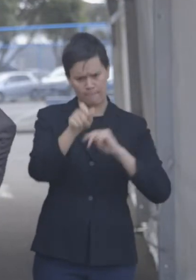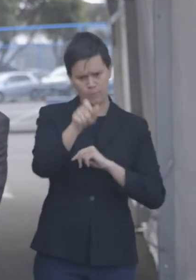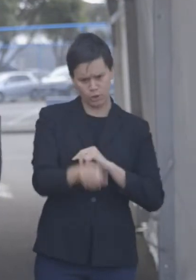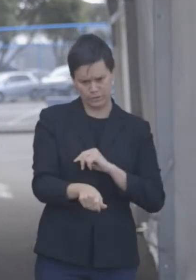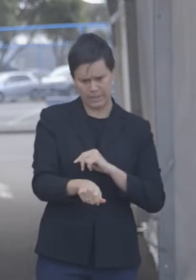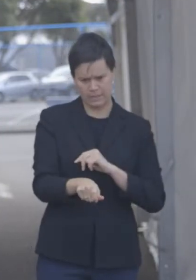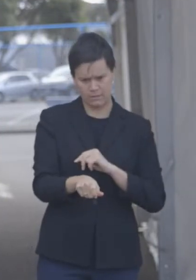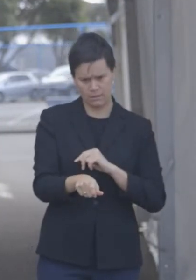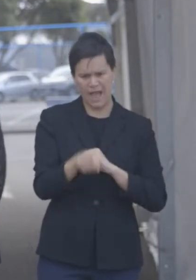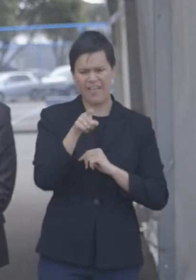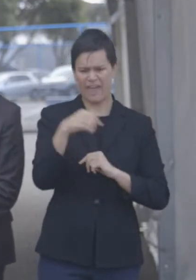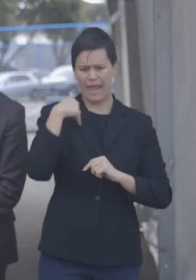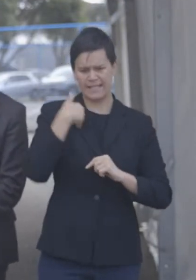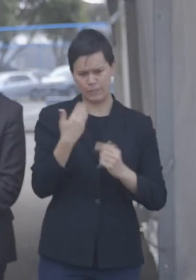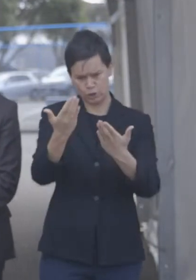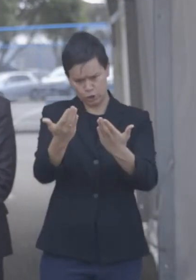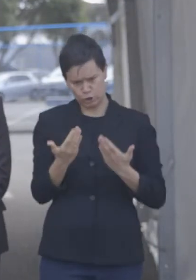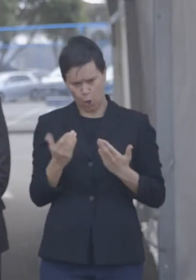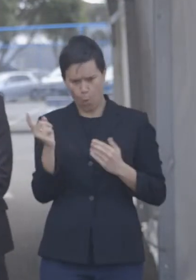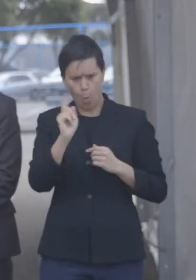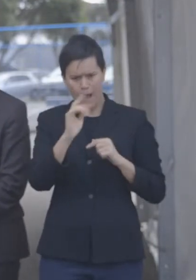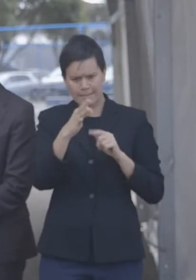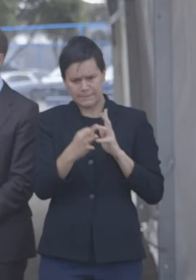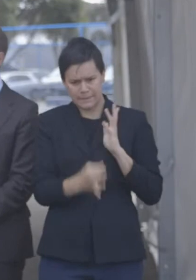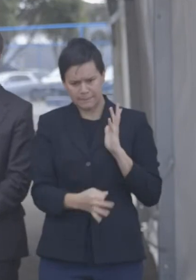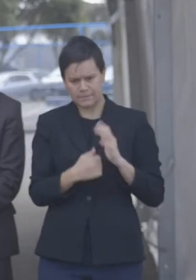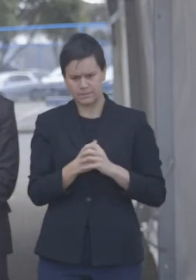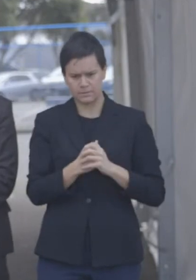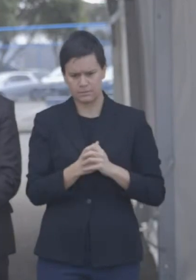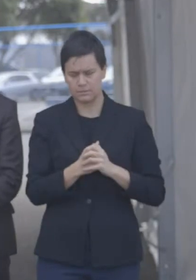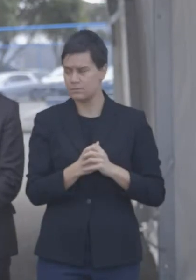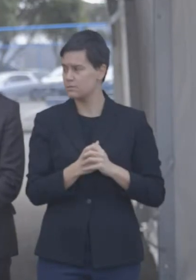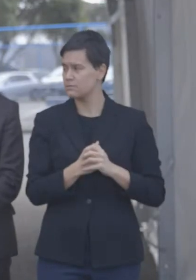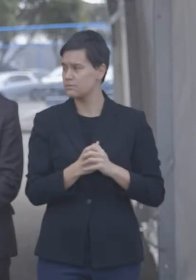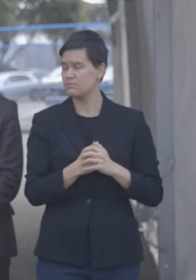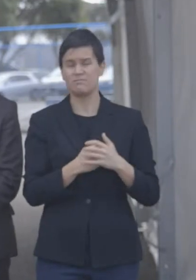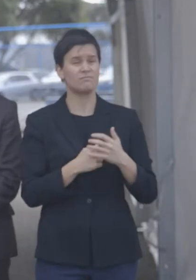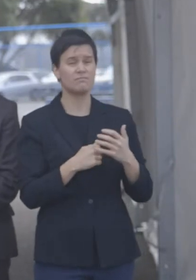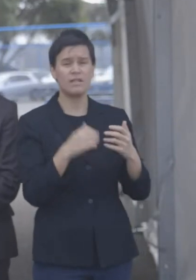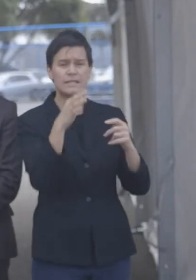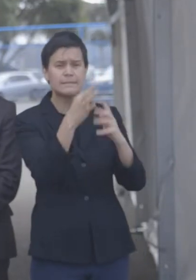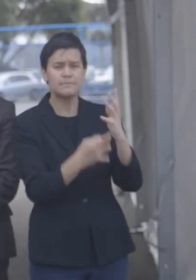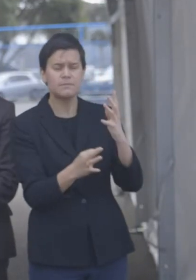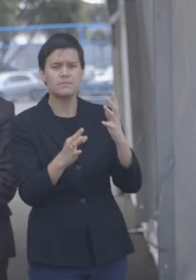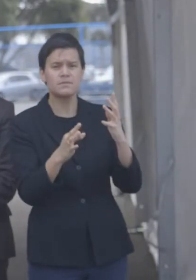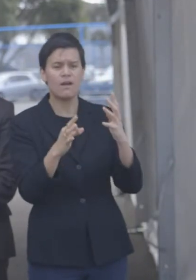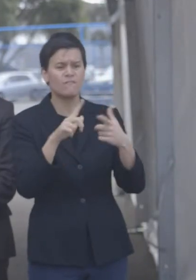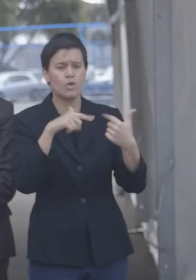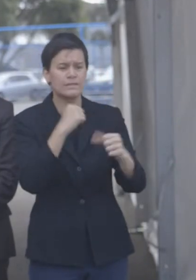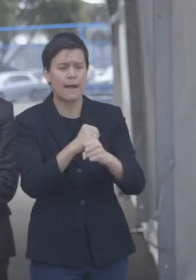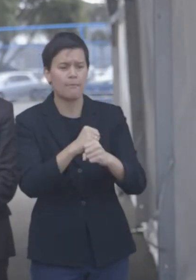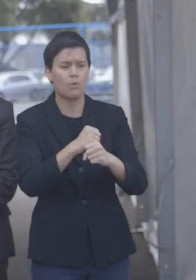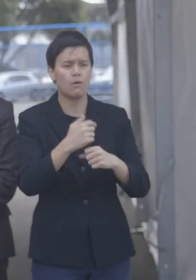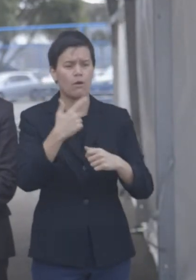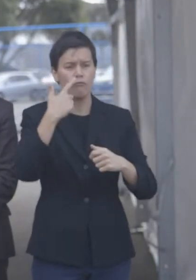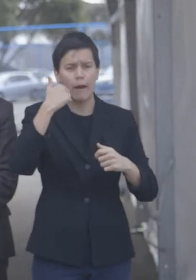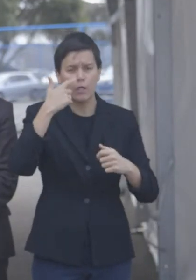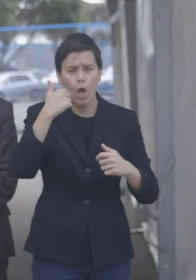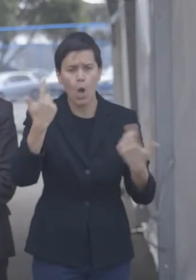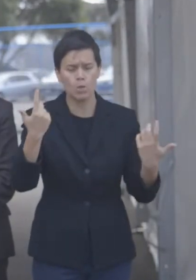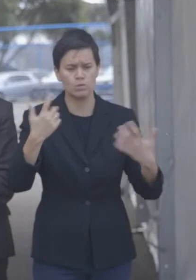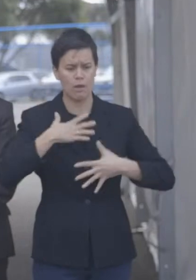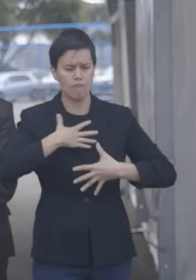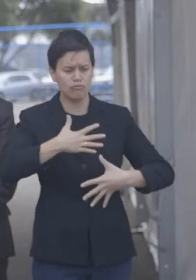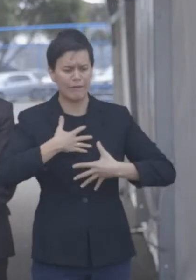Oh, do you want to comment on that, Sean? So pretty much any sort of flu-like illness. So if you've got a runny nose, if you've got a fever, if you've got shortness of breath, if you're